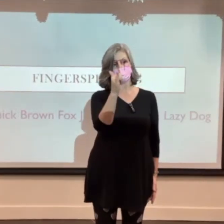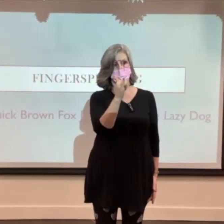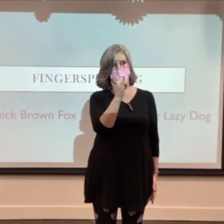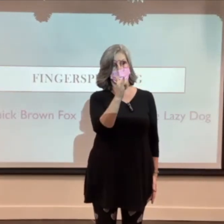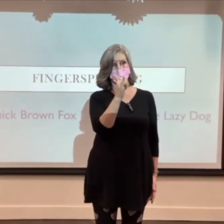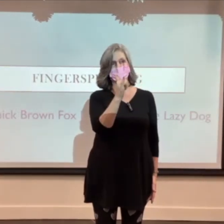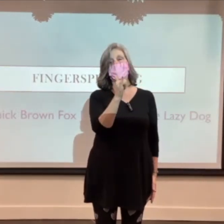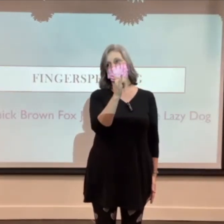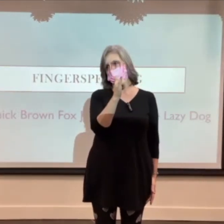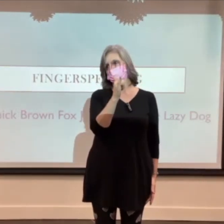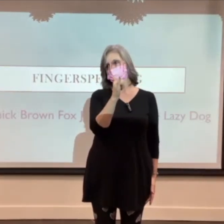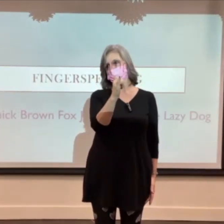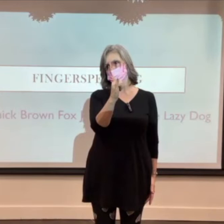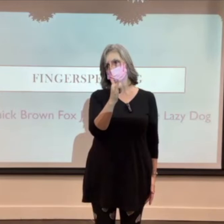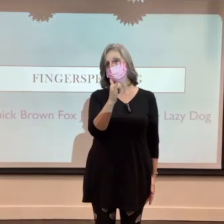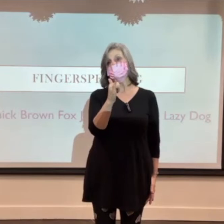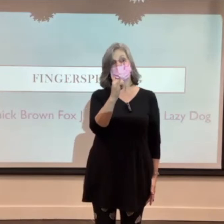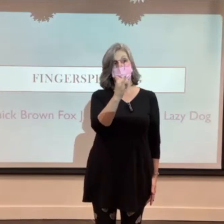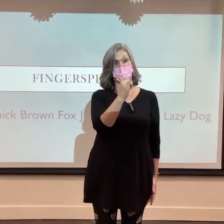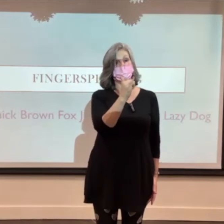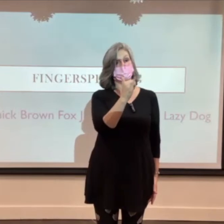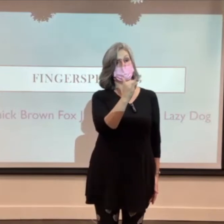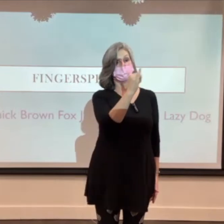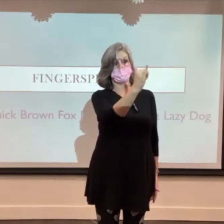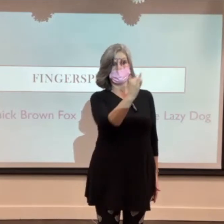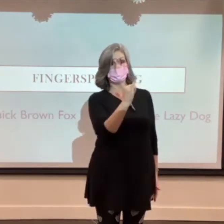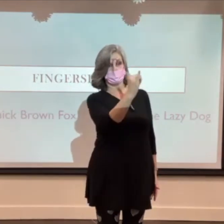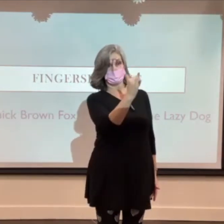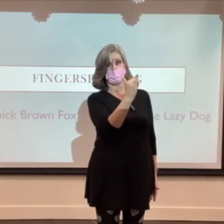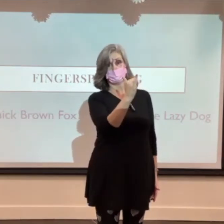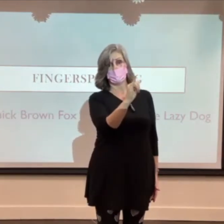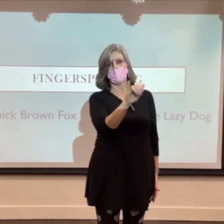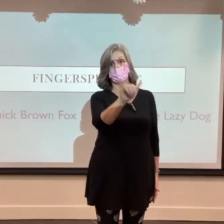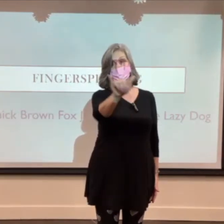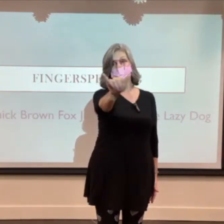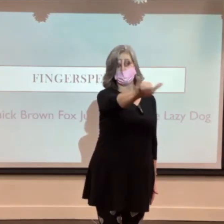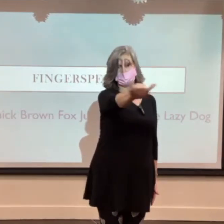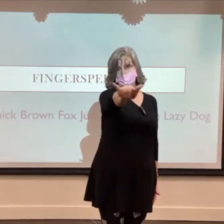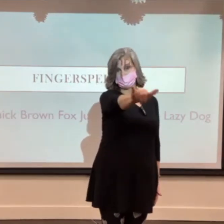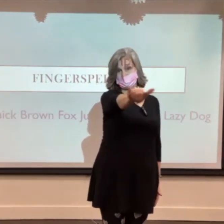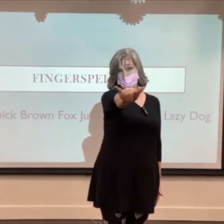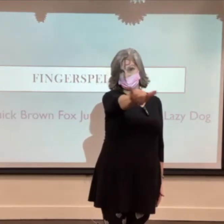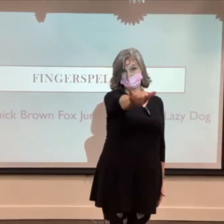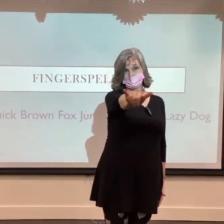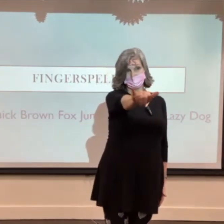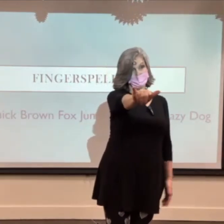the side, and it changes the meaning. Now, again, it could be the two of us are the same or the two of you are the same. right?